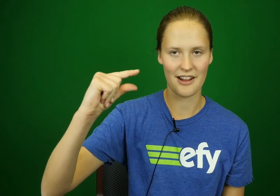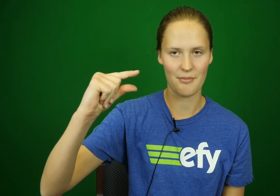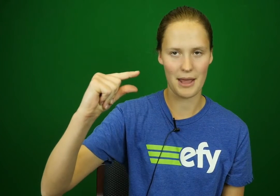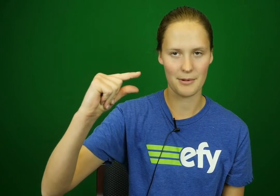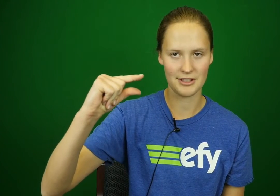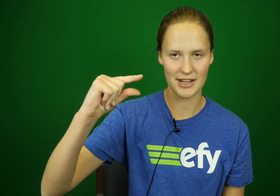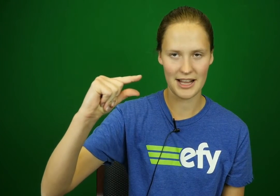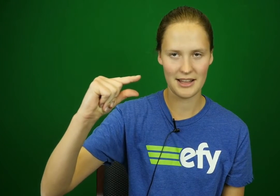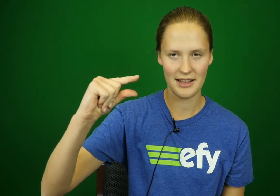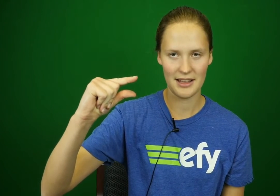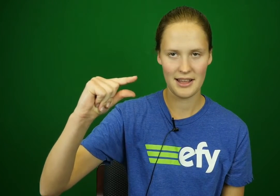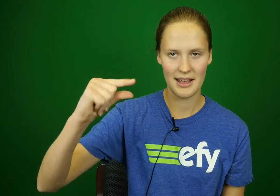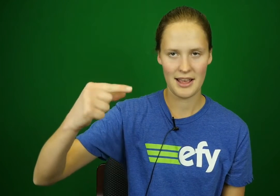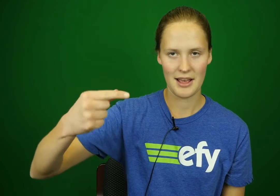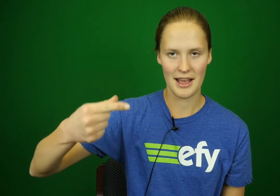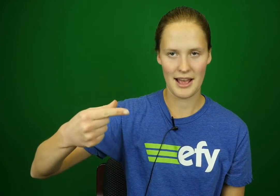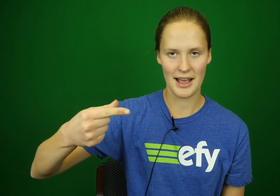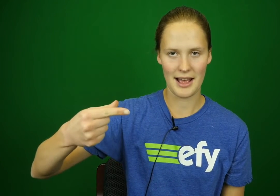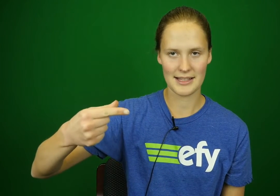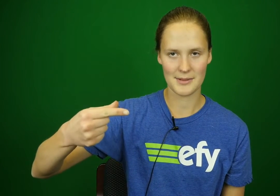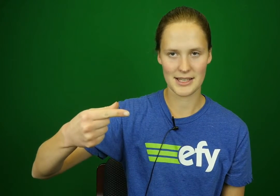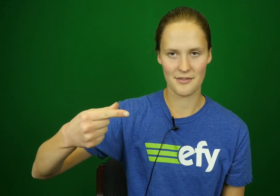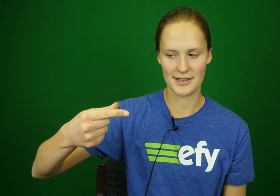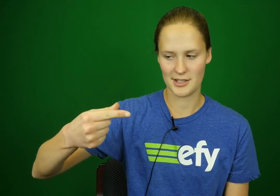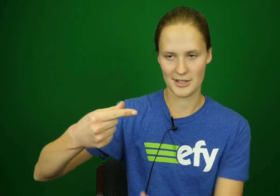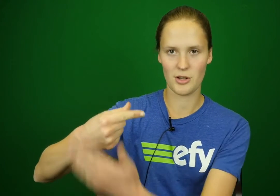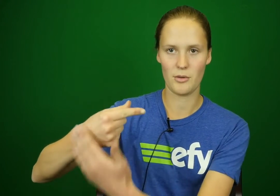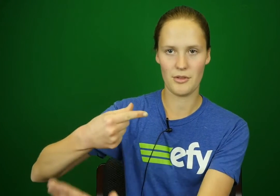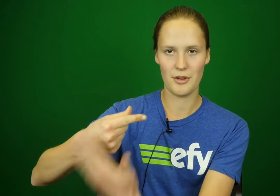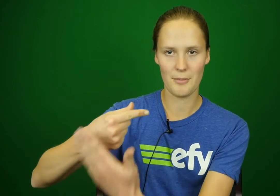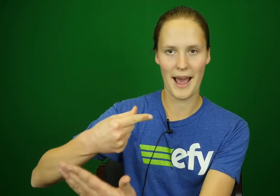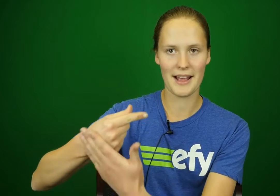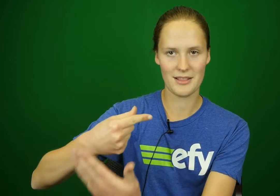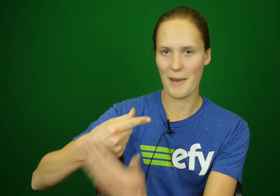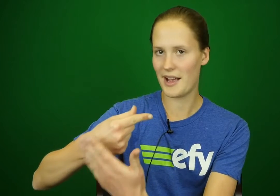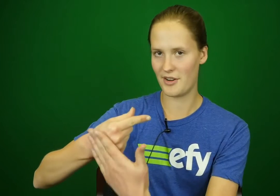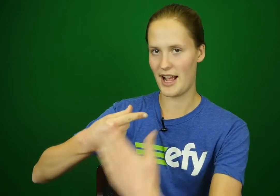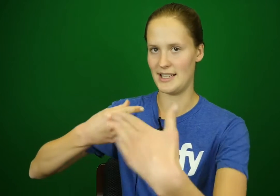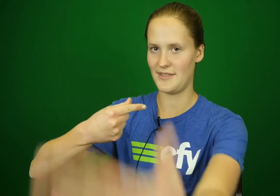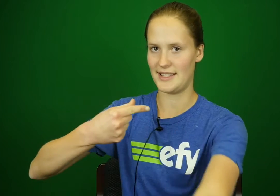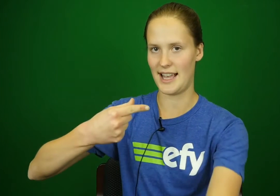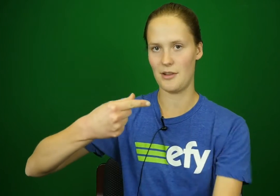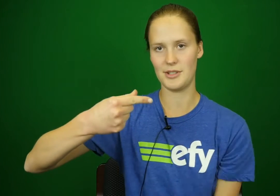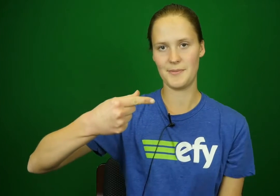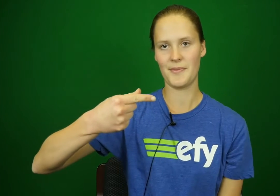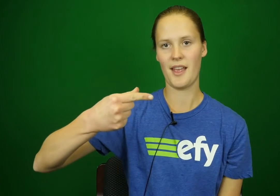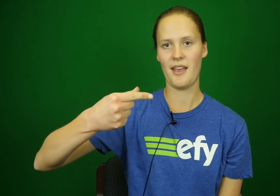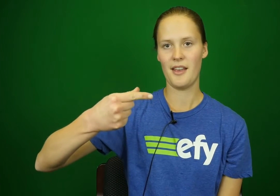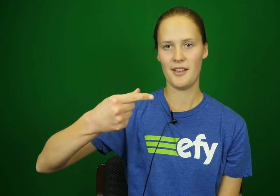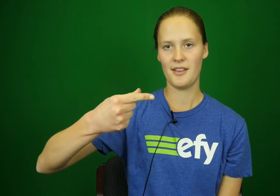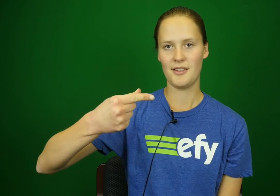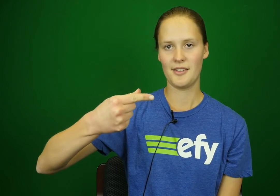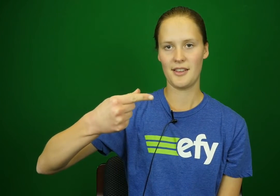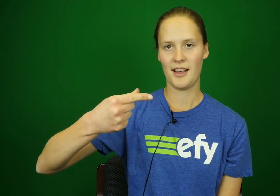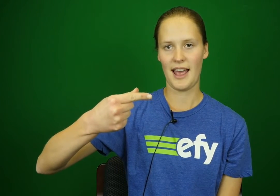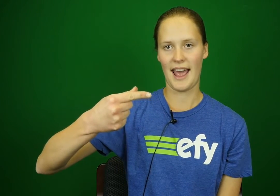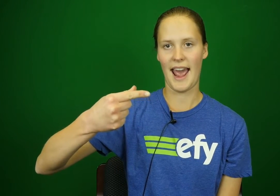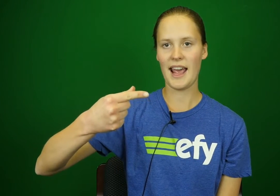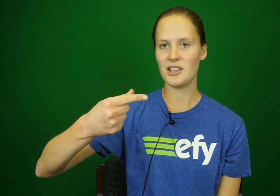of papers, right? Except it's going to face this way. So the back of your hand is facing out. Okay,